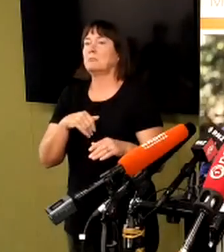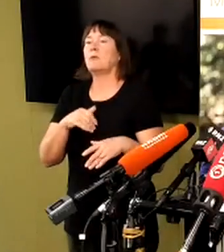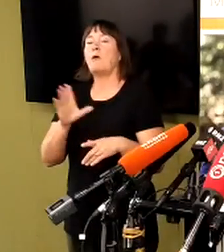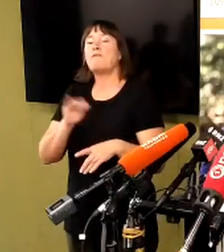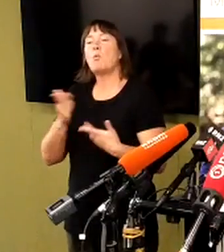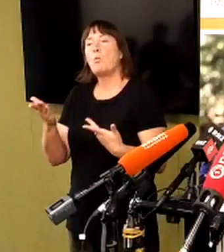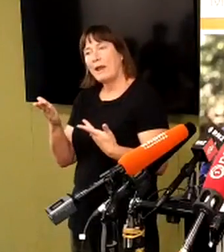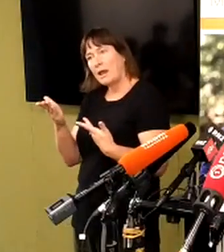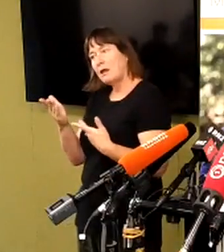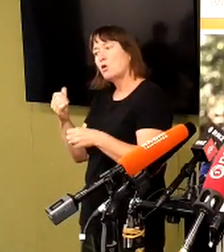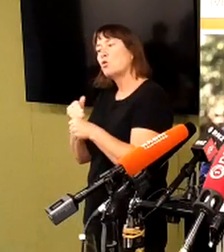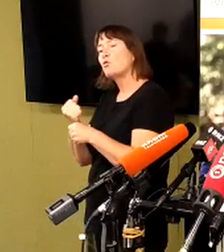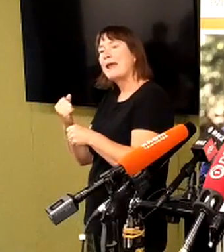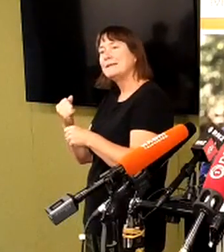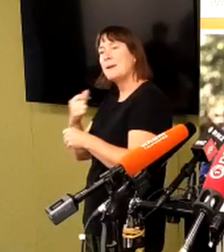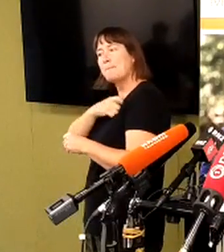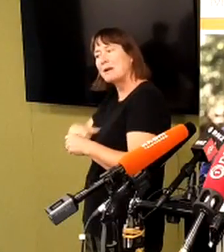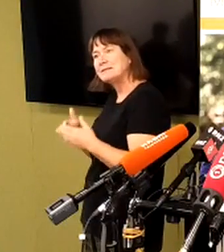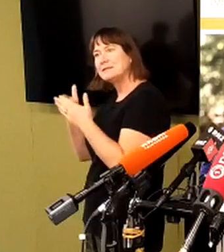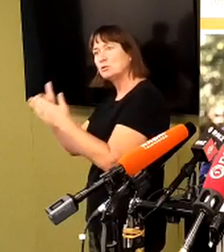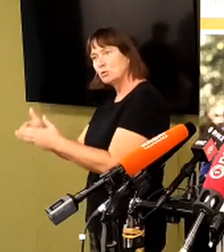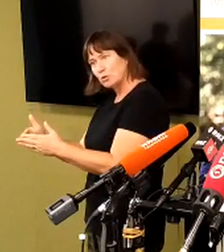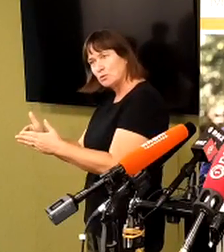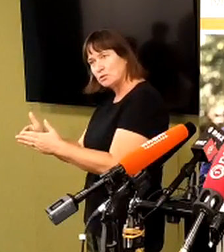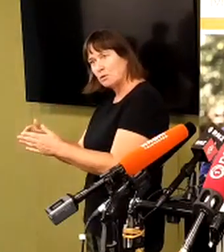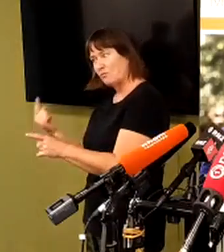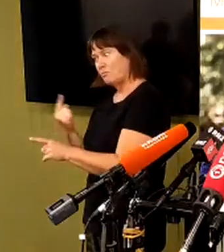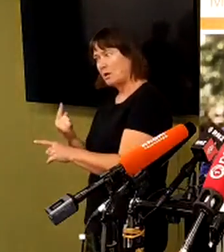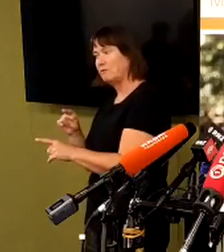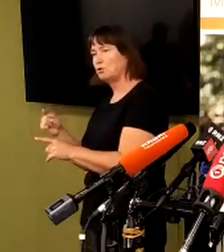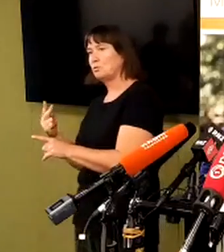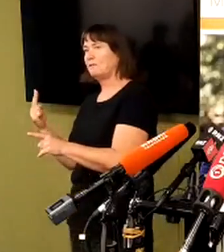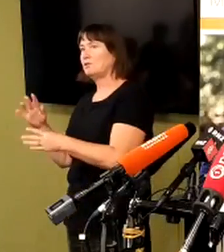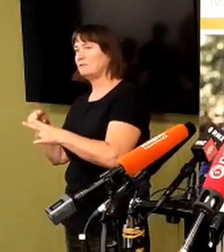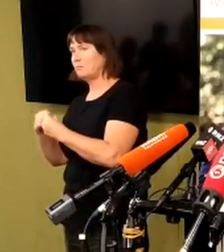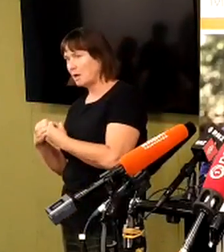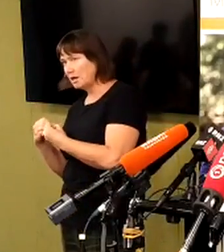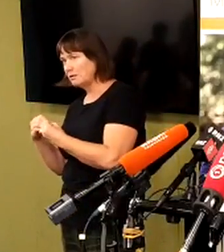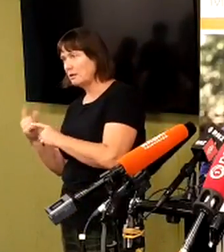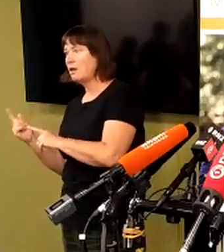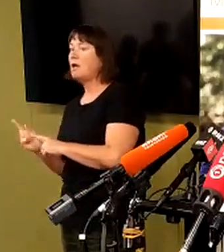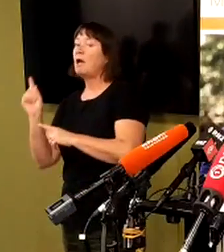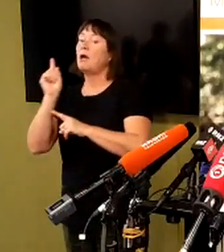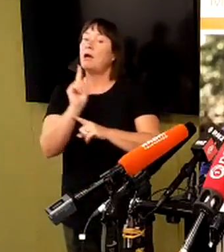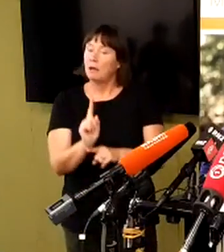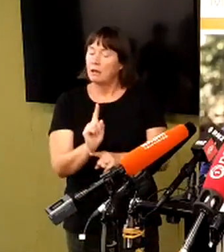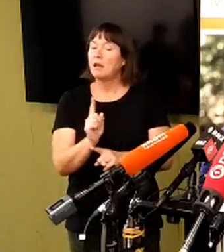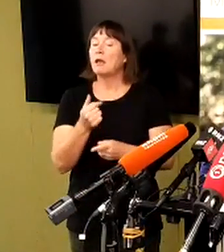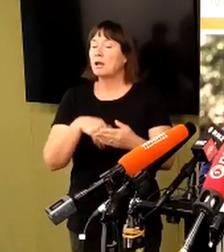Grand Princess from the 11th to the 21st of February, is also now at home and in the care of her